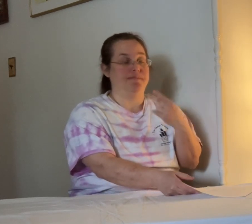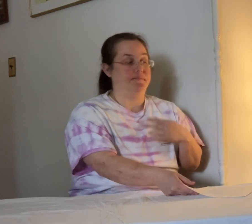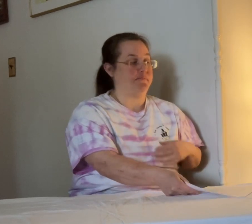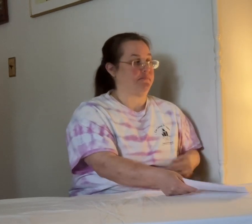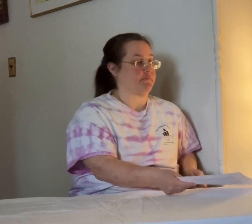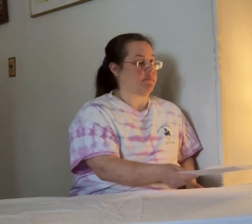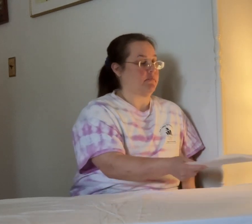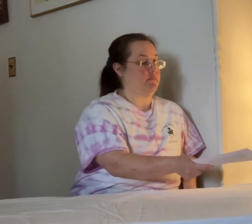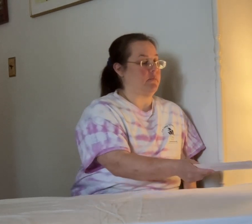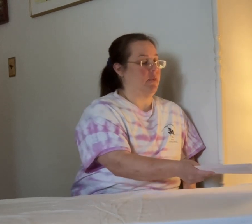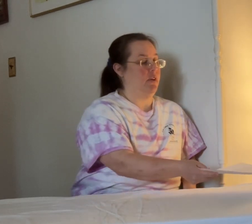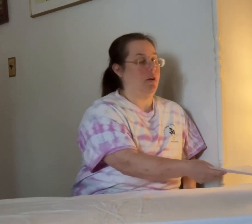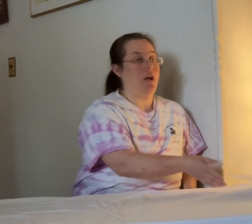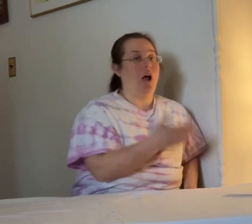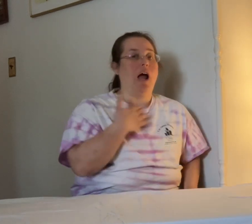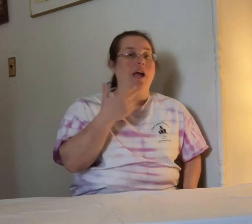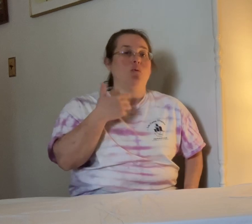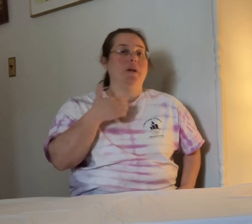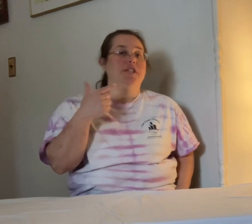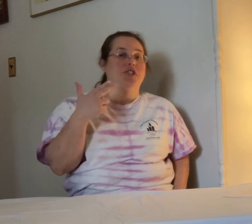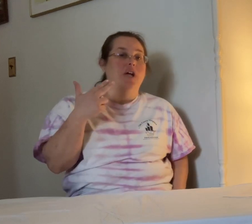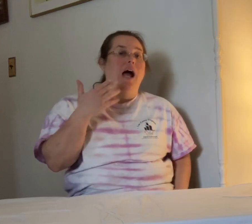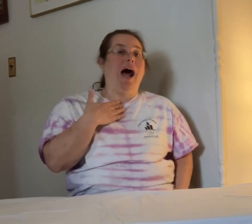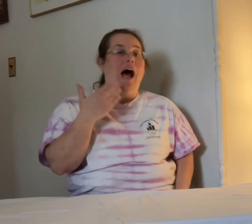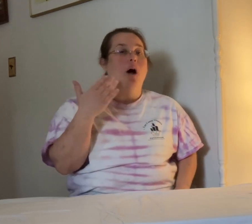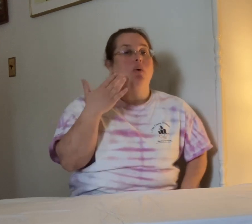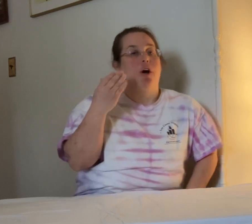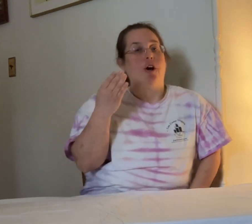Okay. I wish our